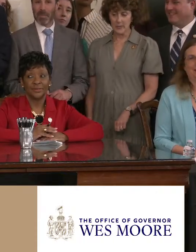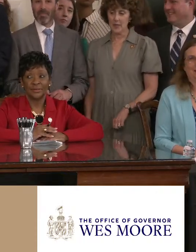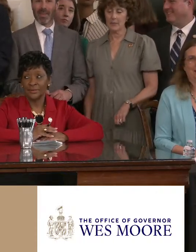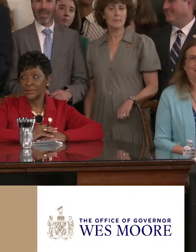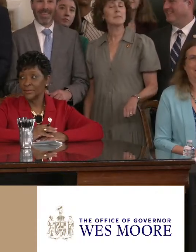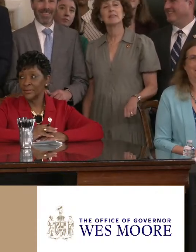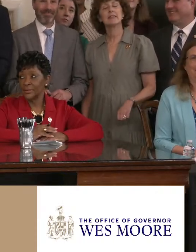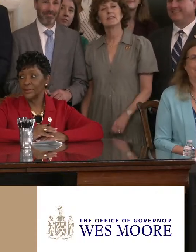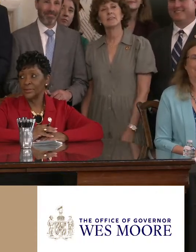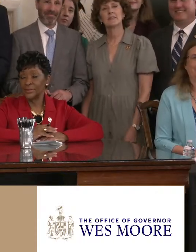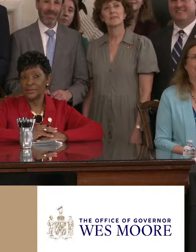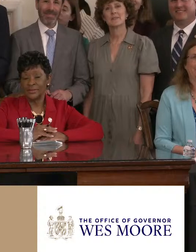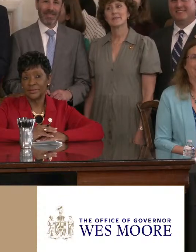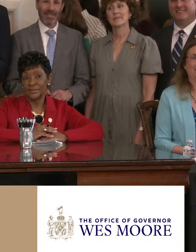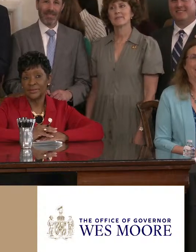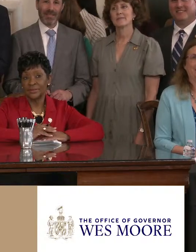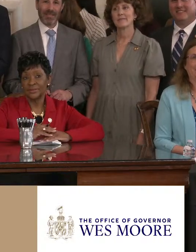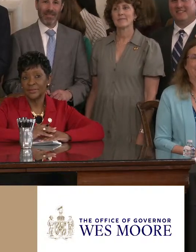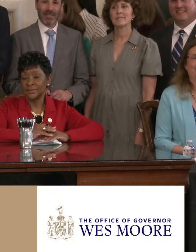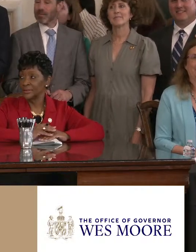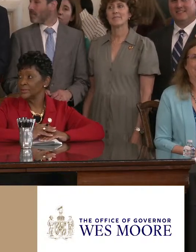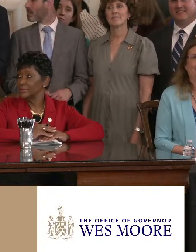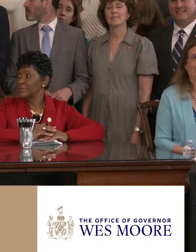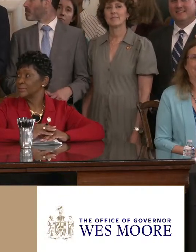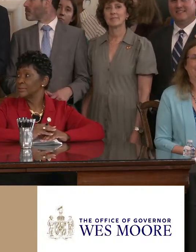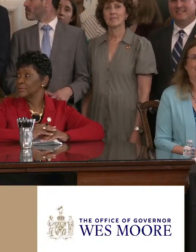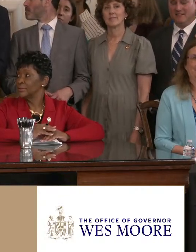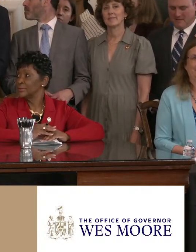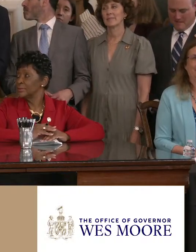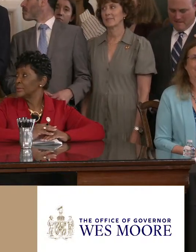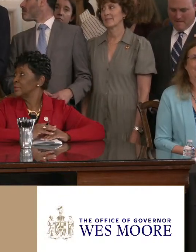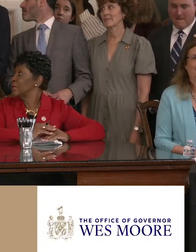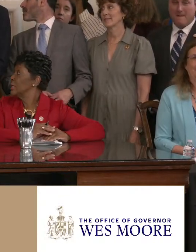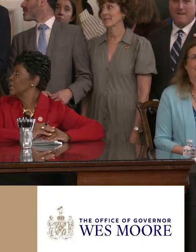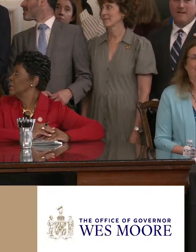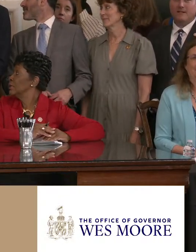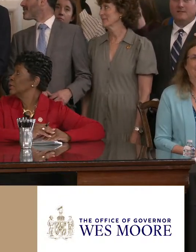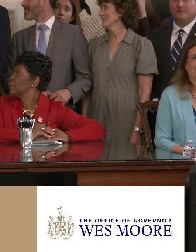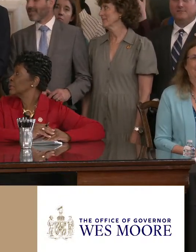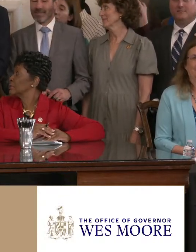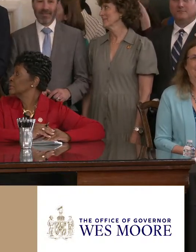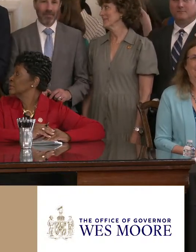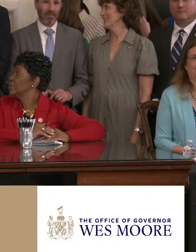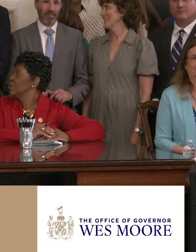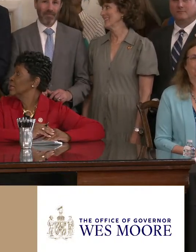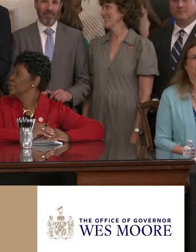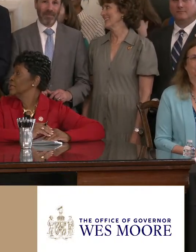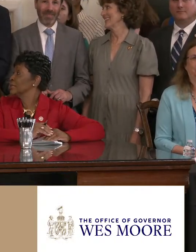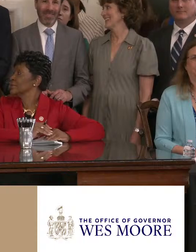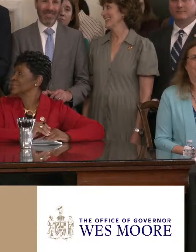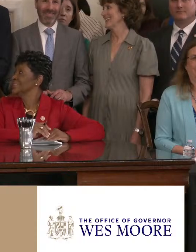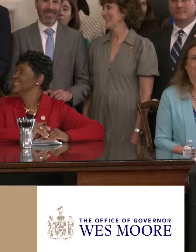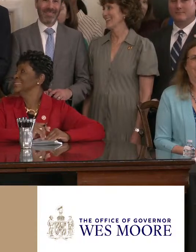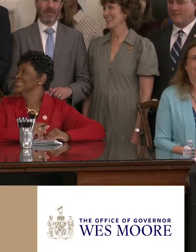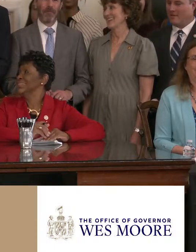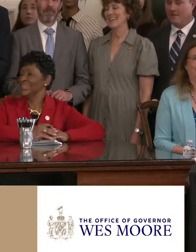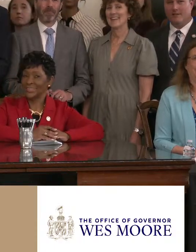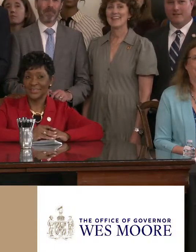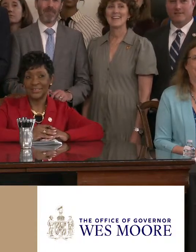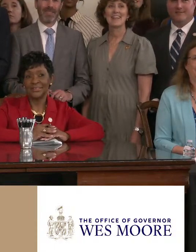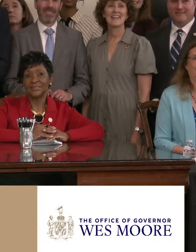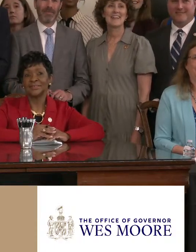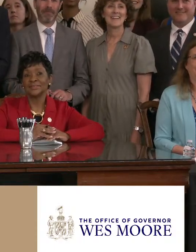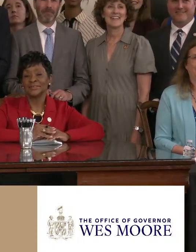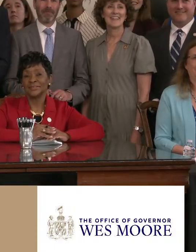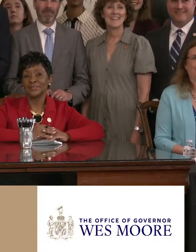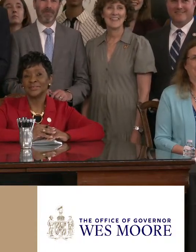More, okay. The lady right behind the gentleman is up there. You go. I can see your eyes. That's better. Thank you very much. Right here, please, and